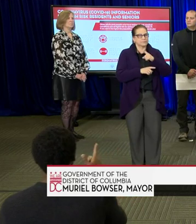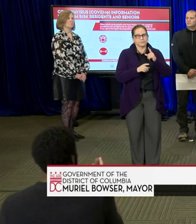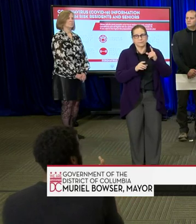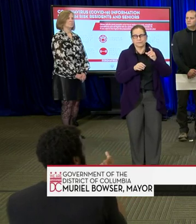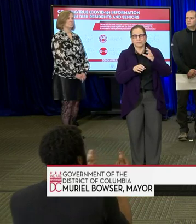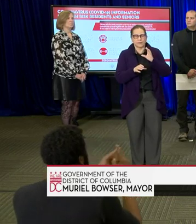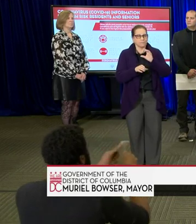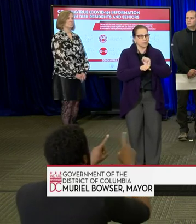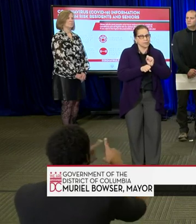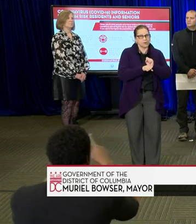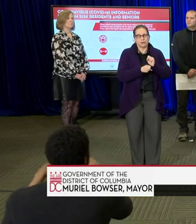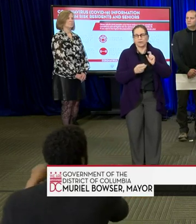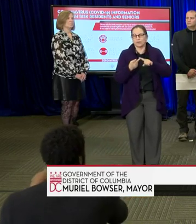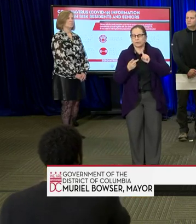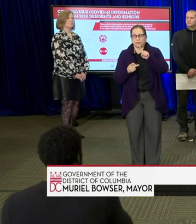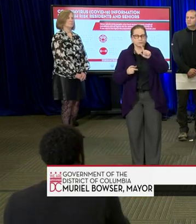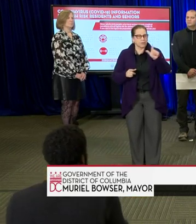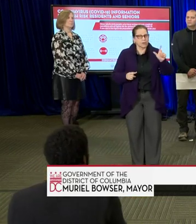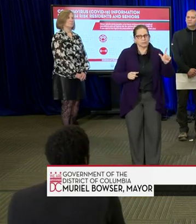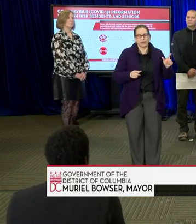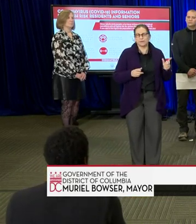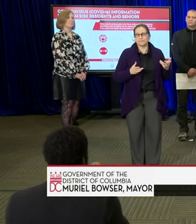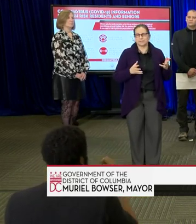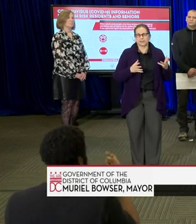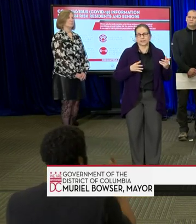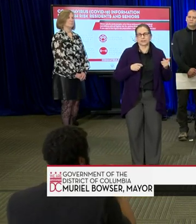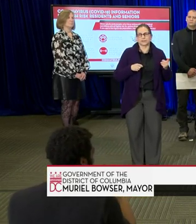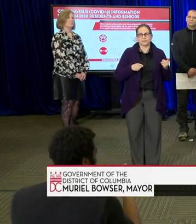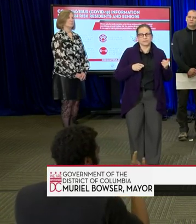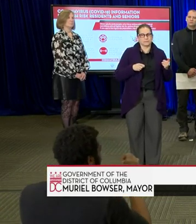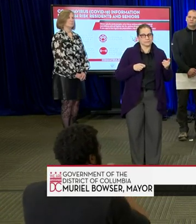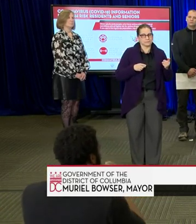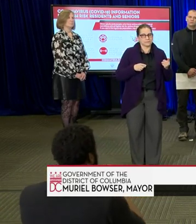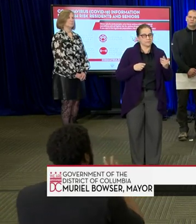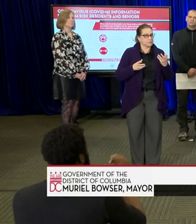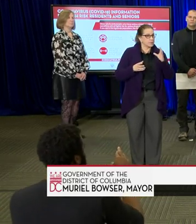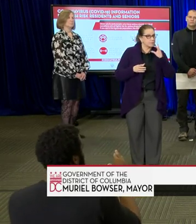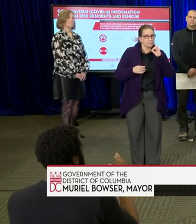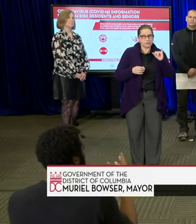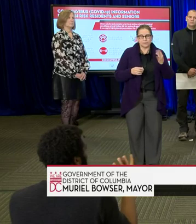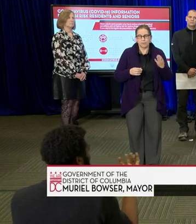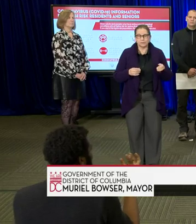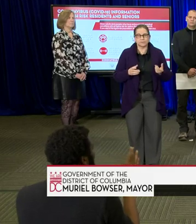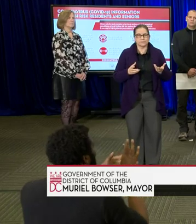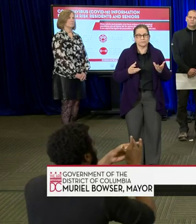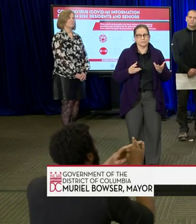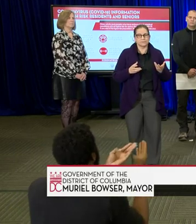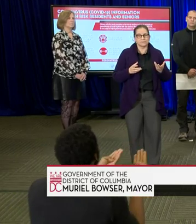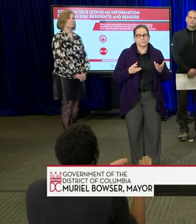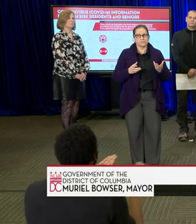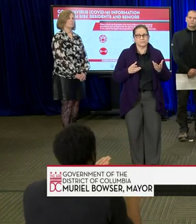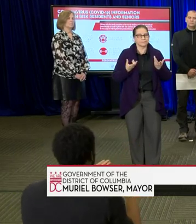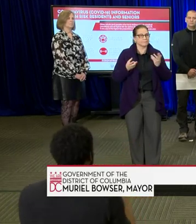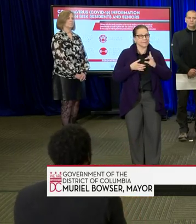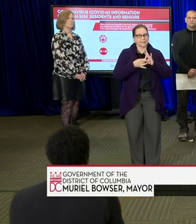services, so that they have the opportunity to connect to more services throughout the city. We have